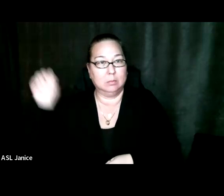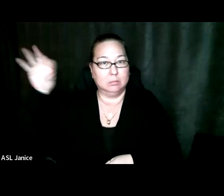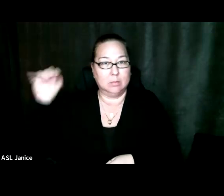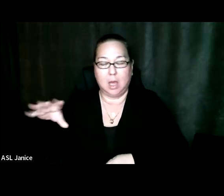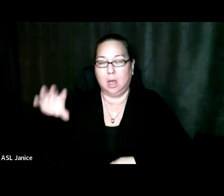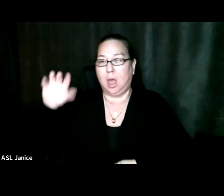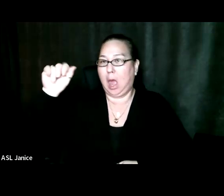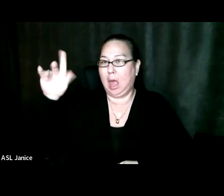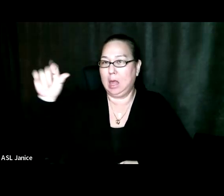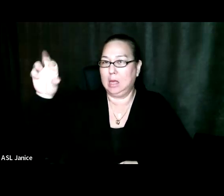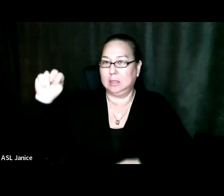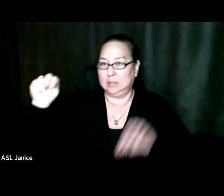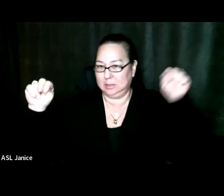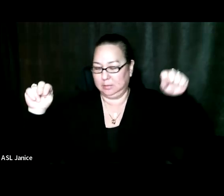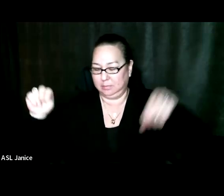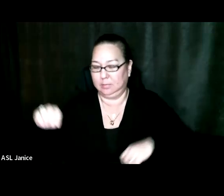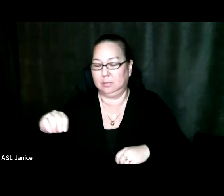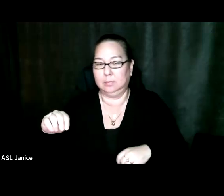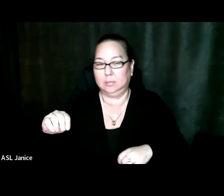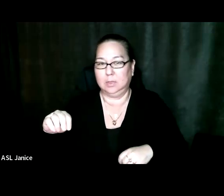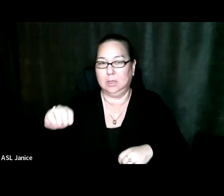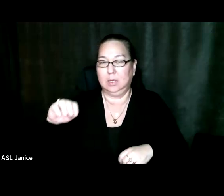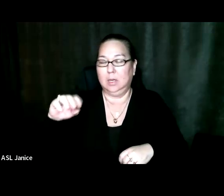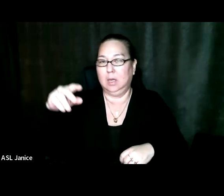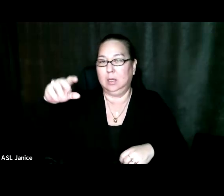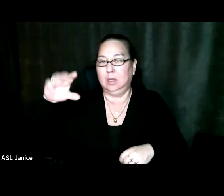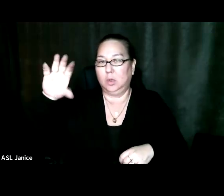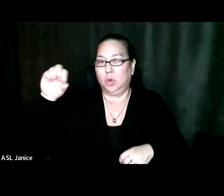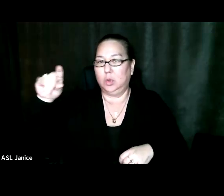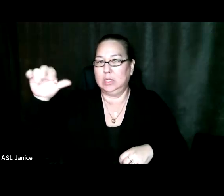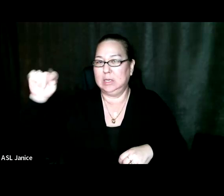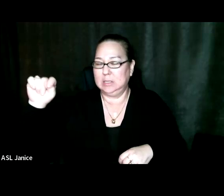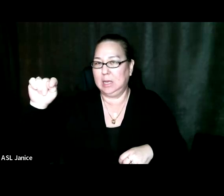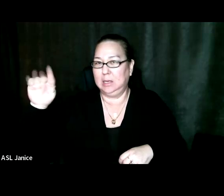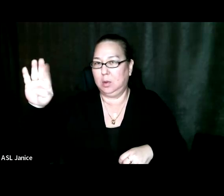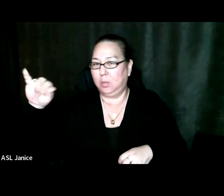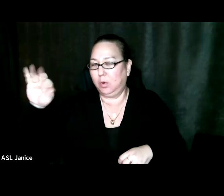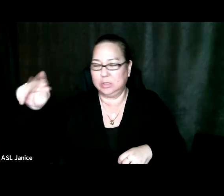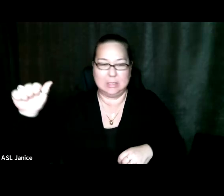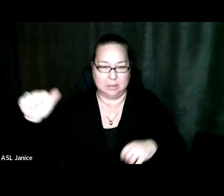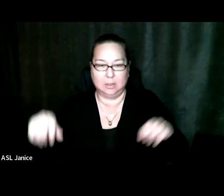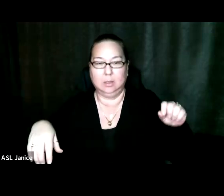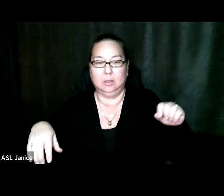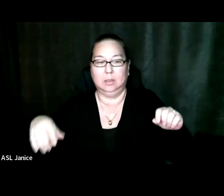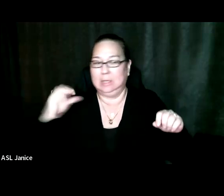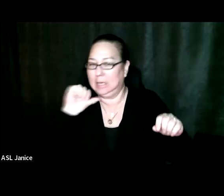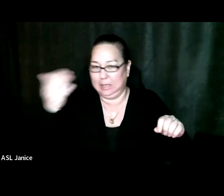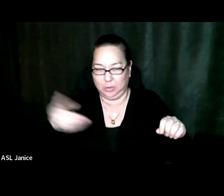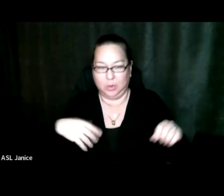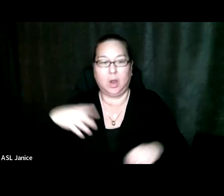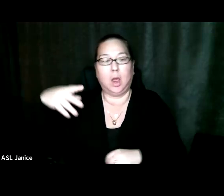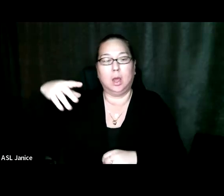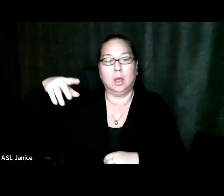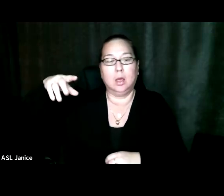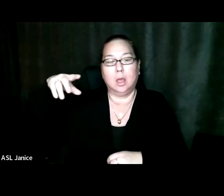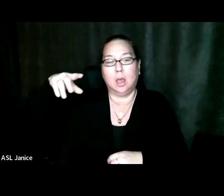Alkins, Yes. Ms. Cadet Hernandez, Ms. Lima Barbosa, Ms. Polanco Garcia, Yes.